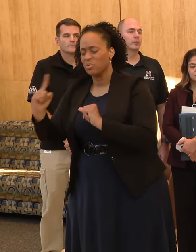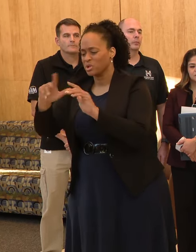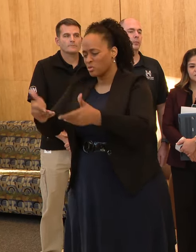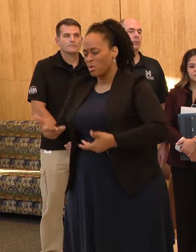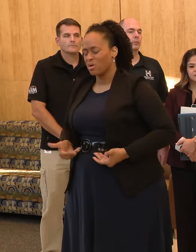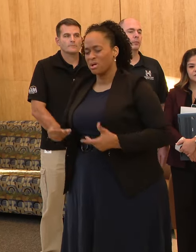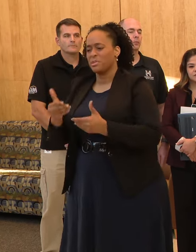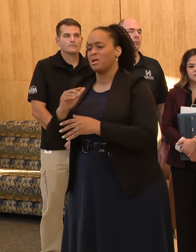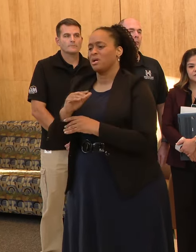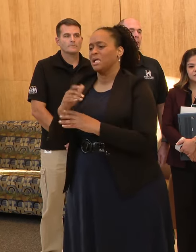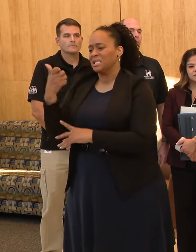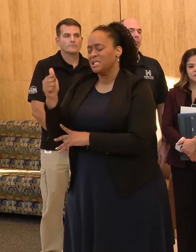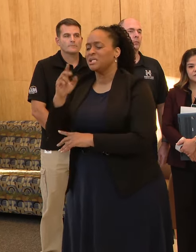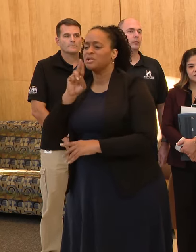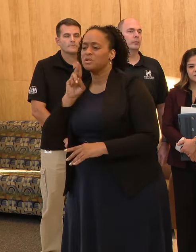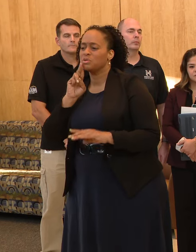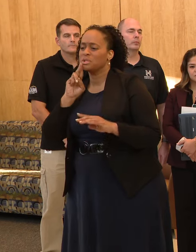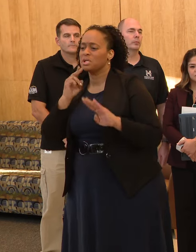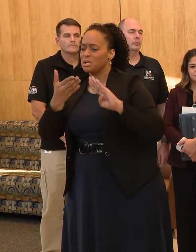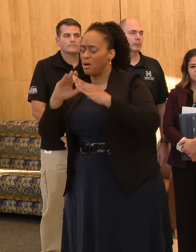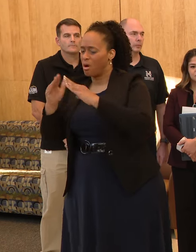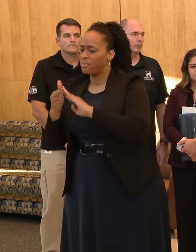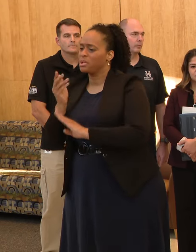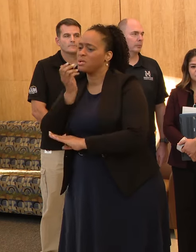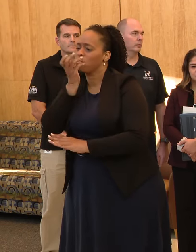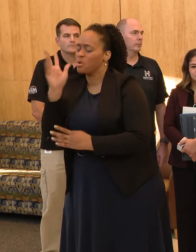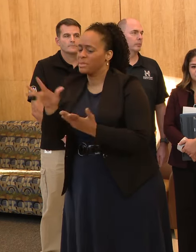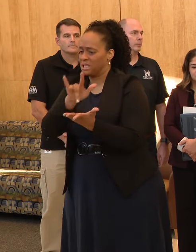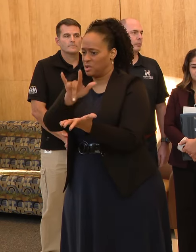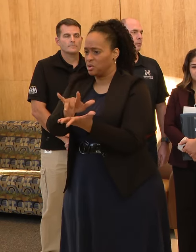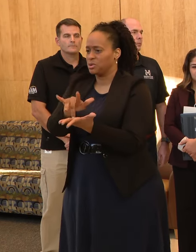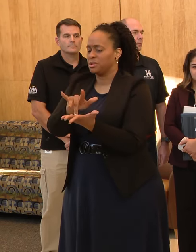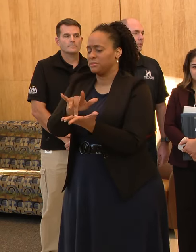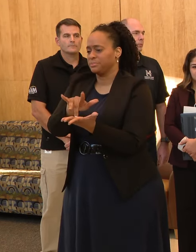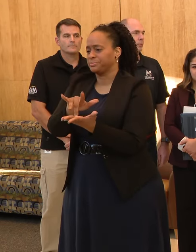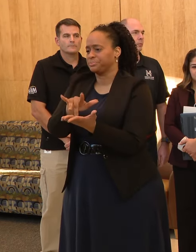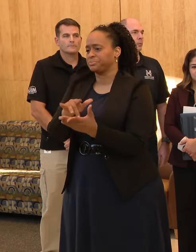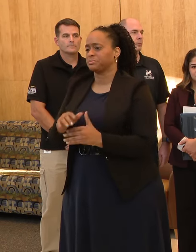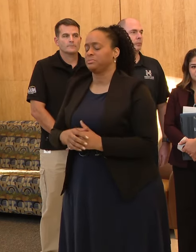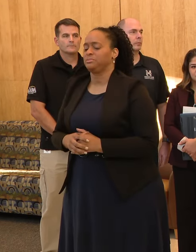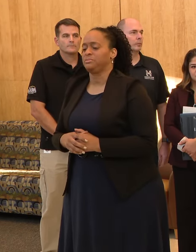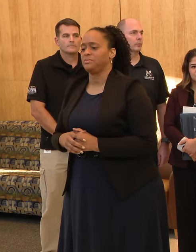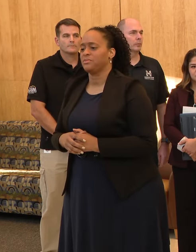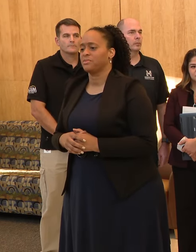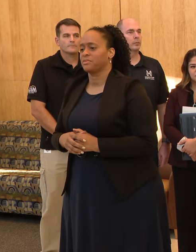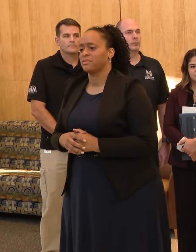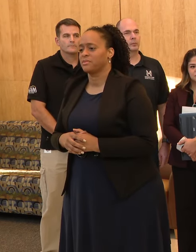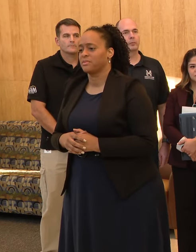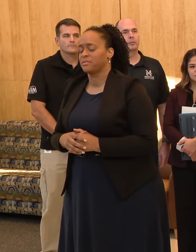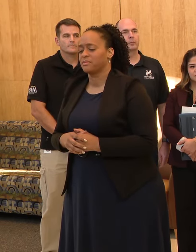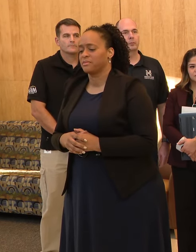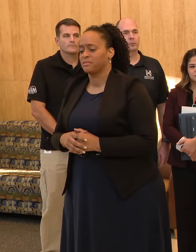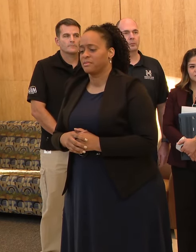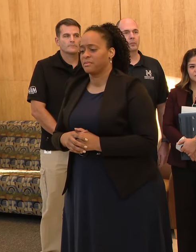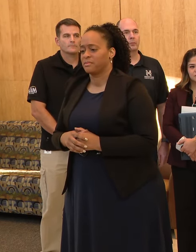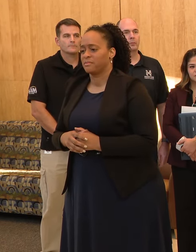facilities. 10 Houston-operated warming centers. And it is